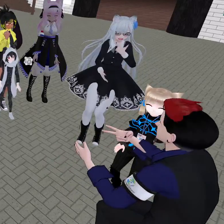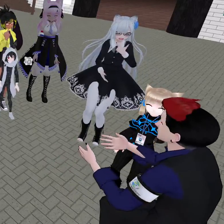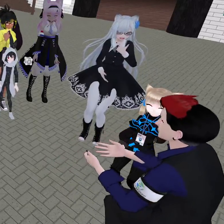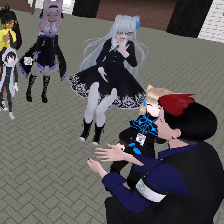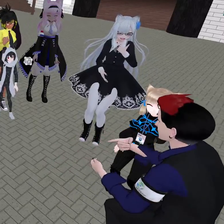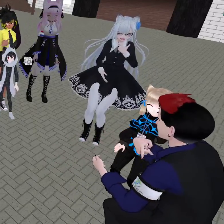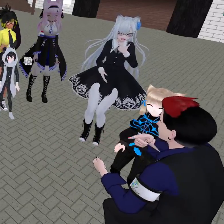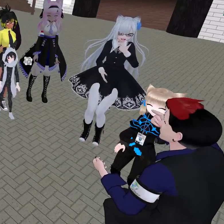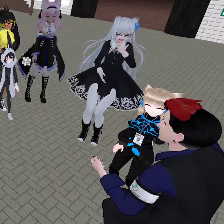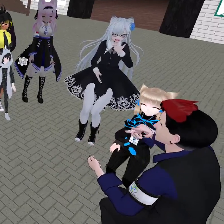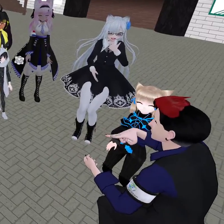Yeah.